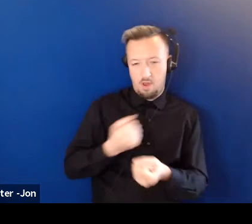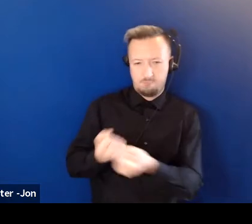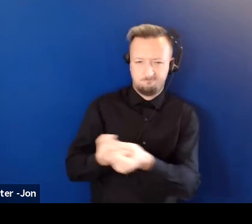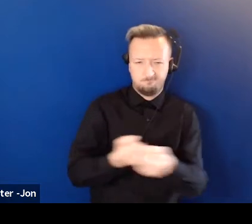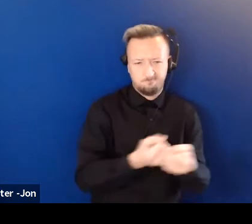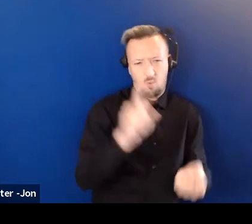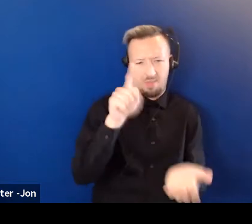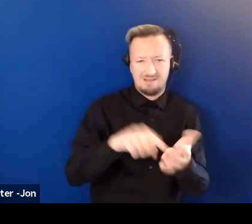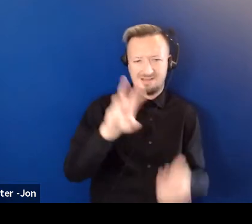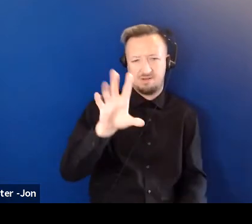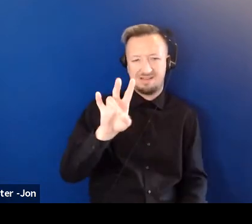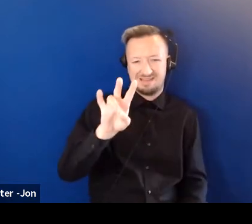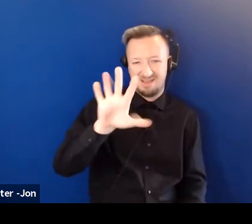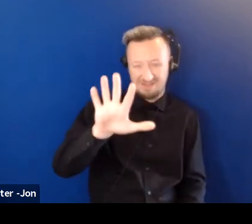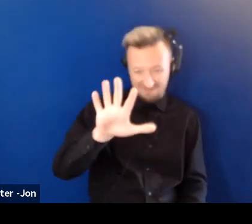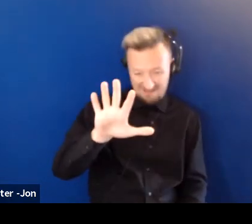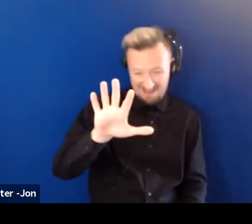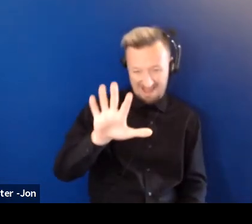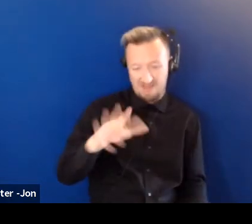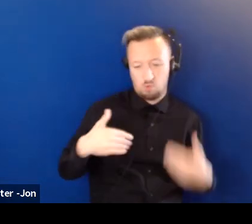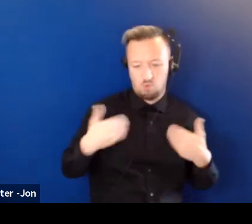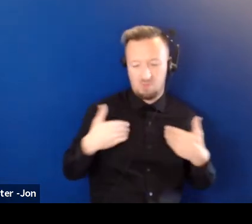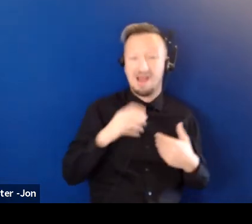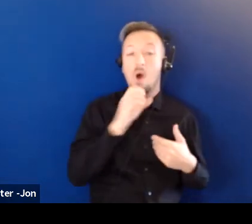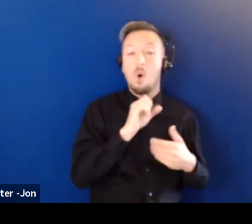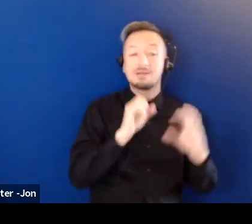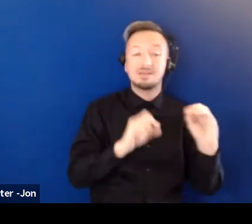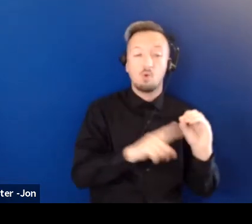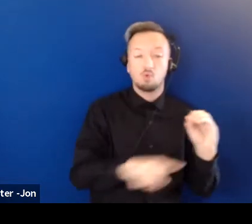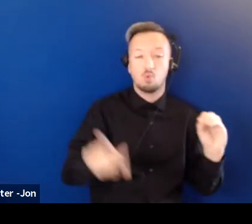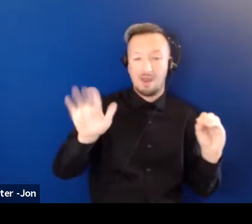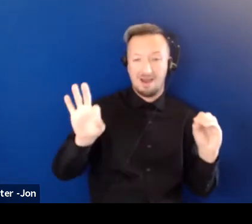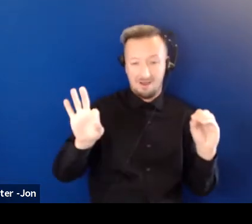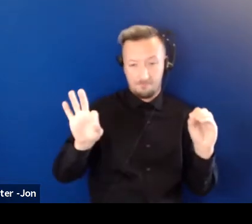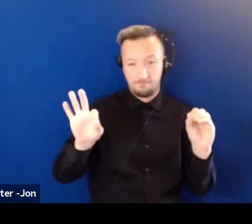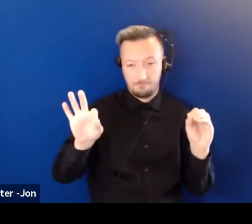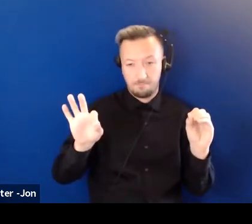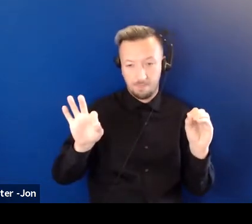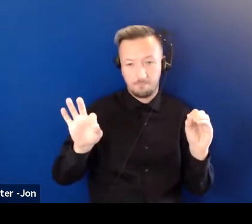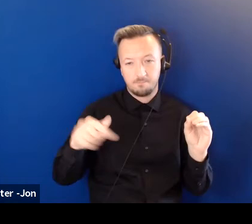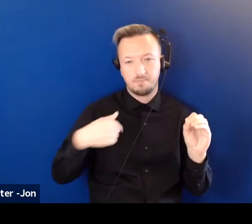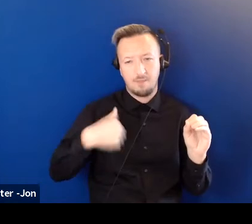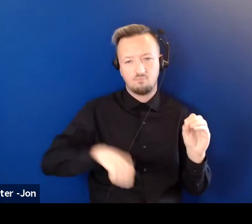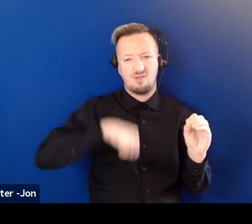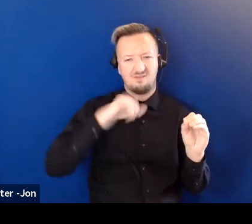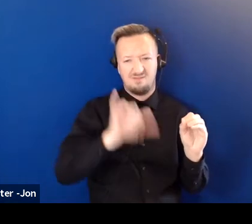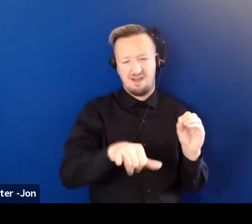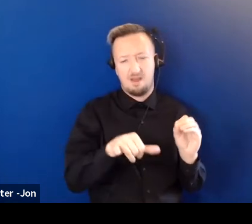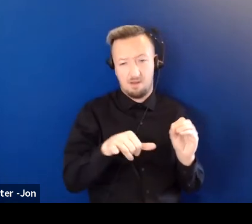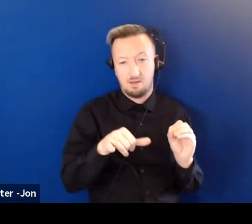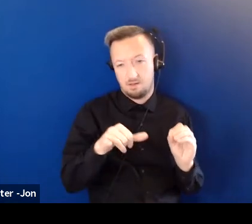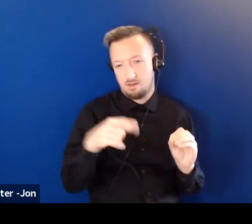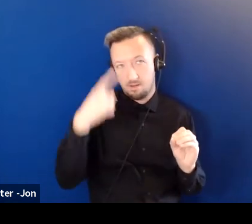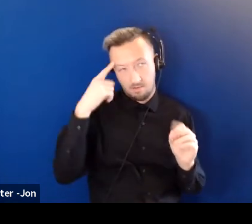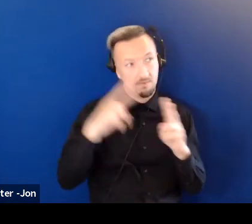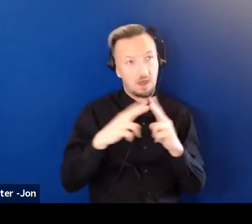1,675 youth in that 0 to 29 age range. And I am very proud of this number because I think it's so